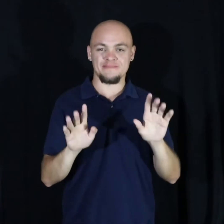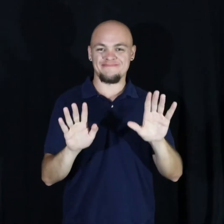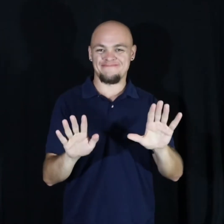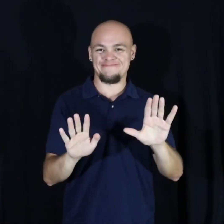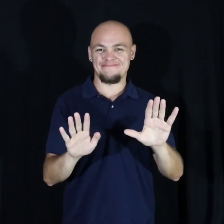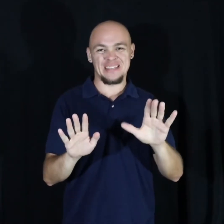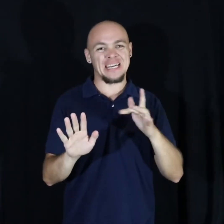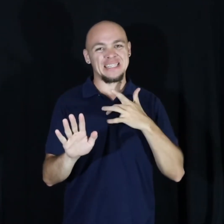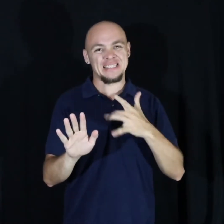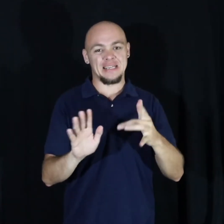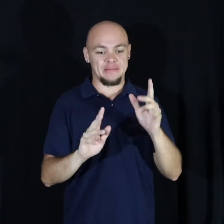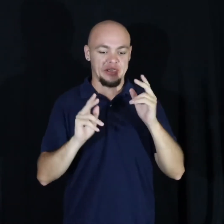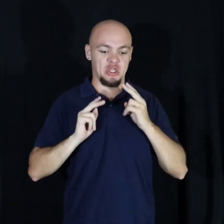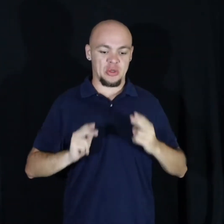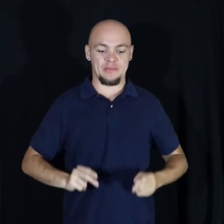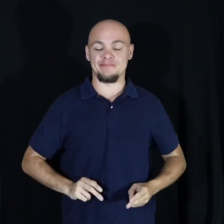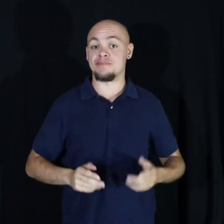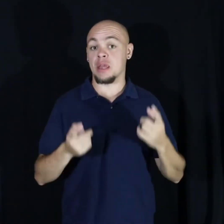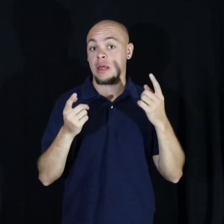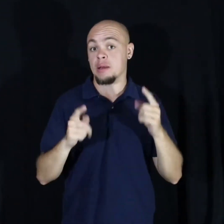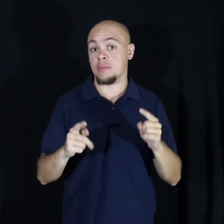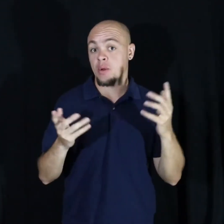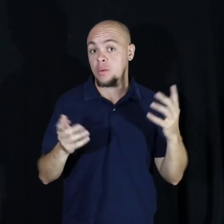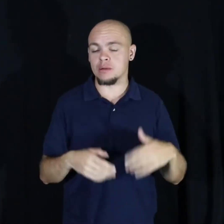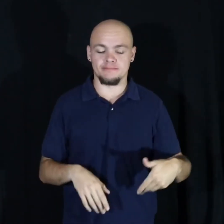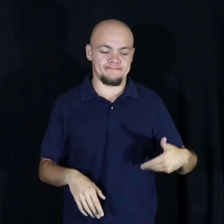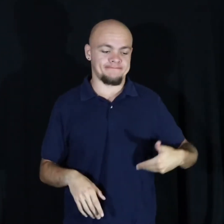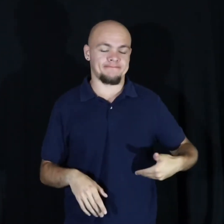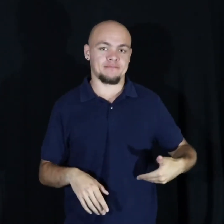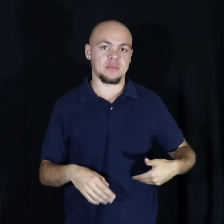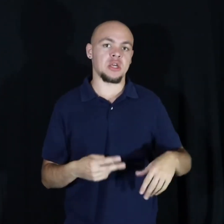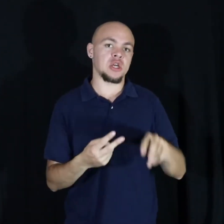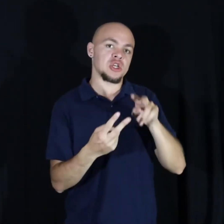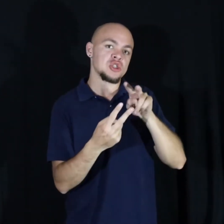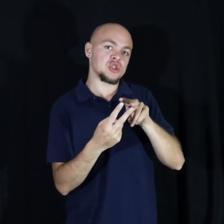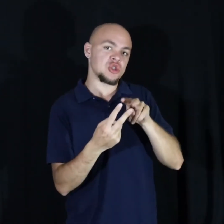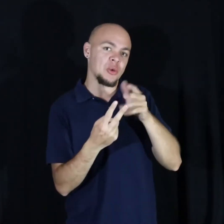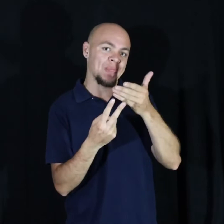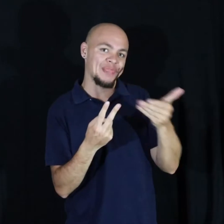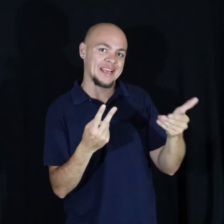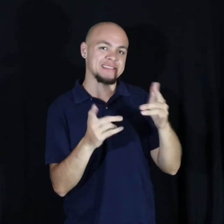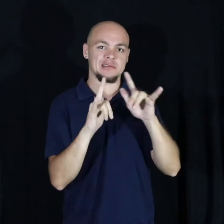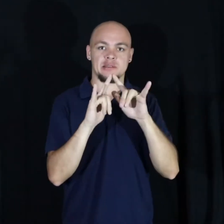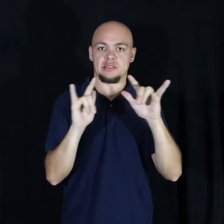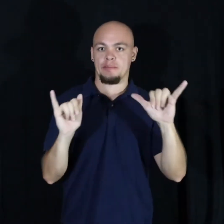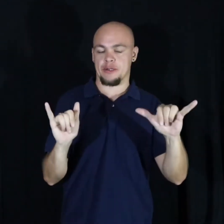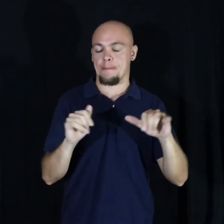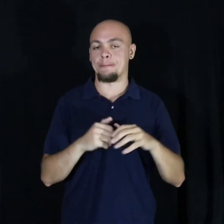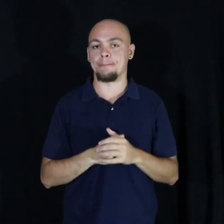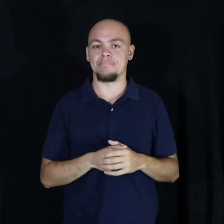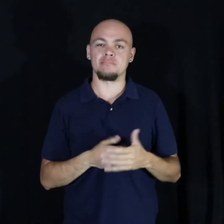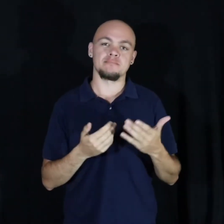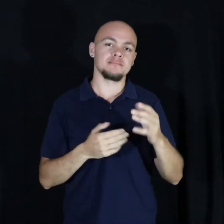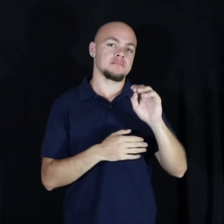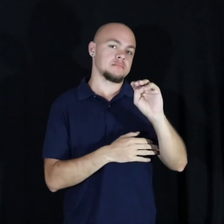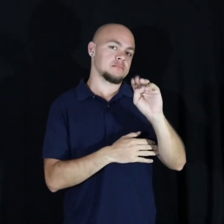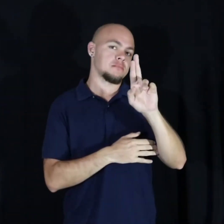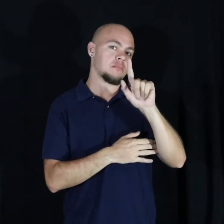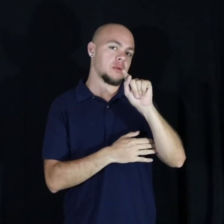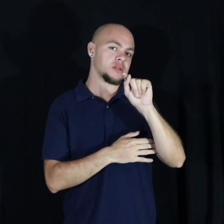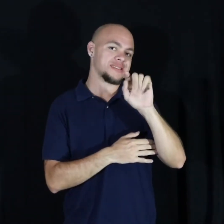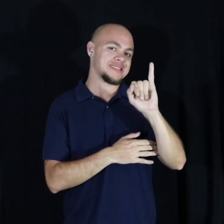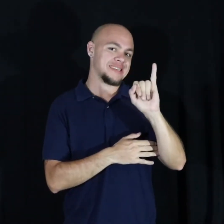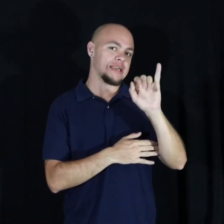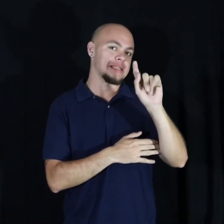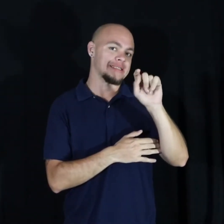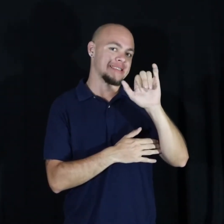many humans on this earth, I succumbed to the natural instinct for us to do 2 or more tasks at the same time, or multitask. But who can blame